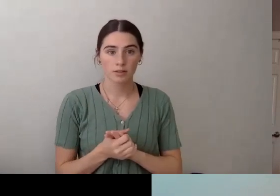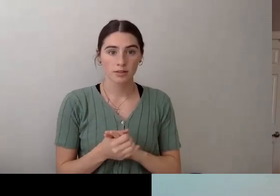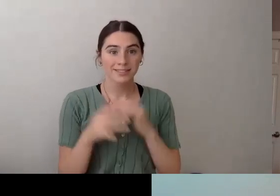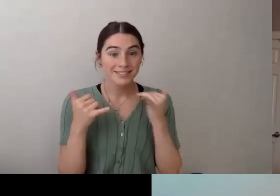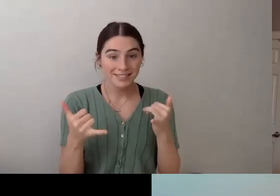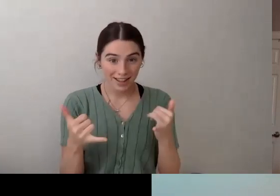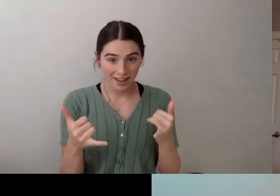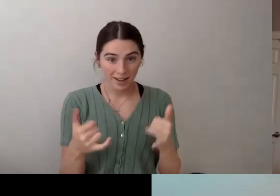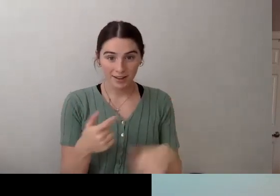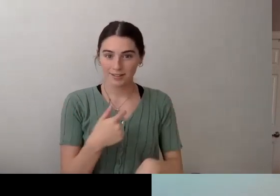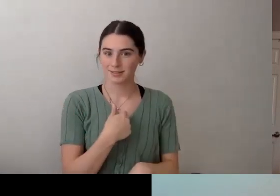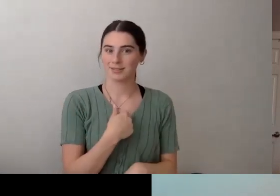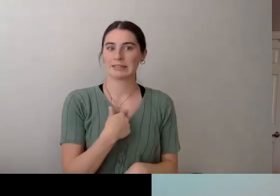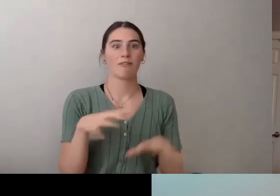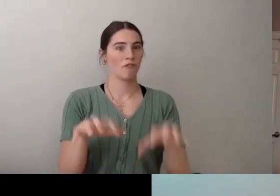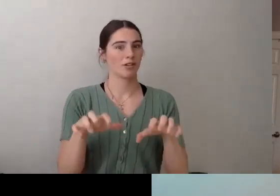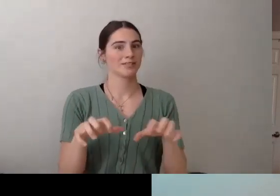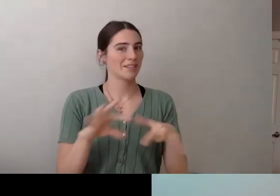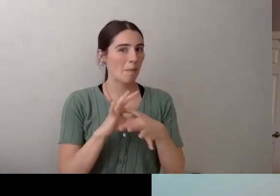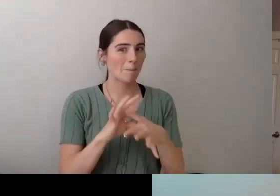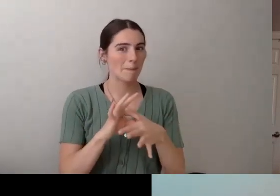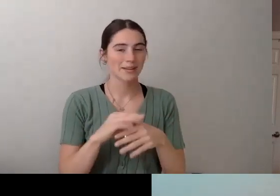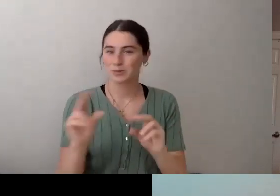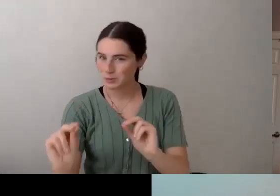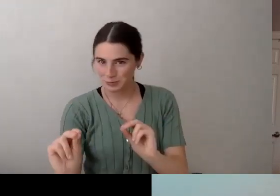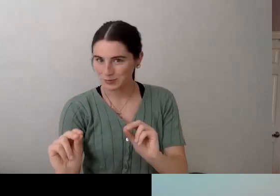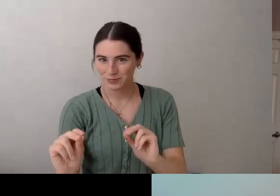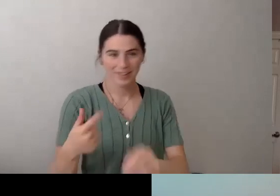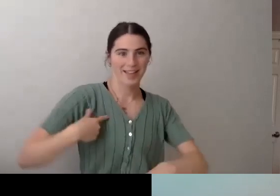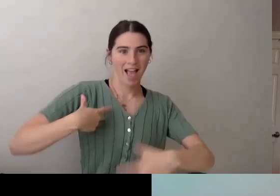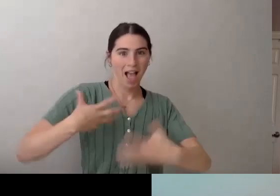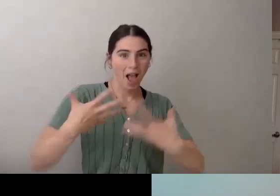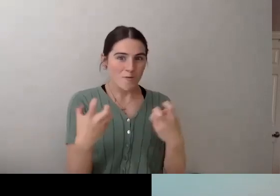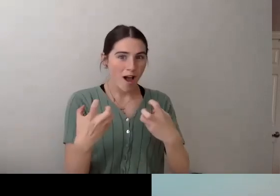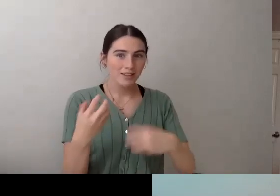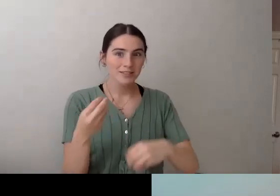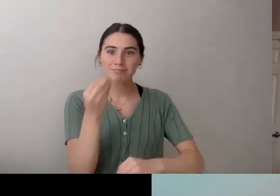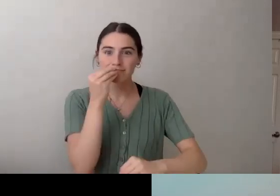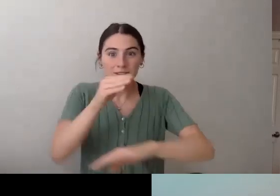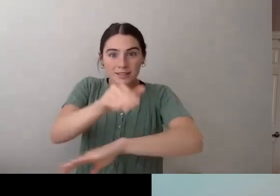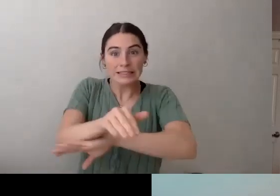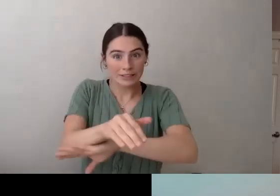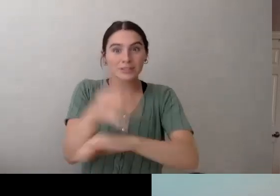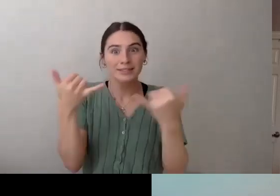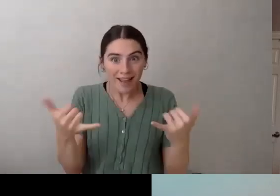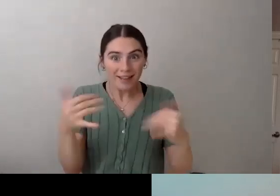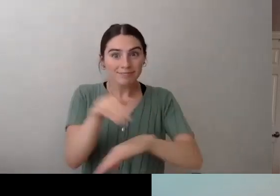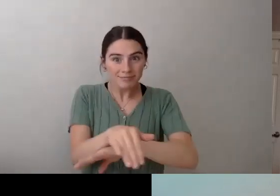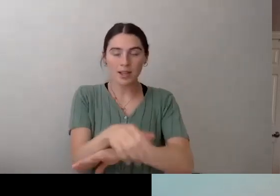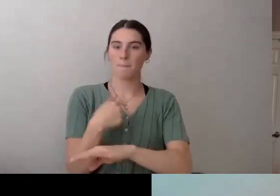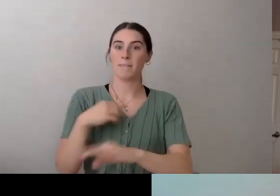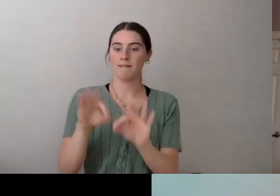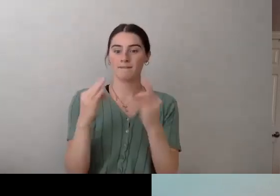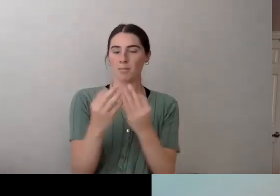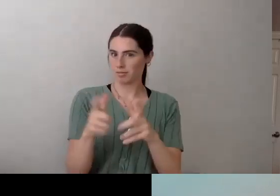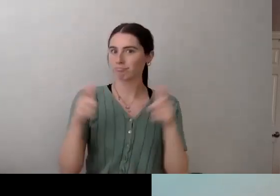today I am not going to freeze the meatballs because we are going to make the dinner and I have a large family and they are all ready to eat.